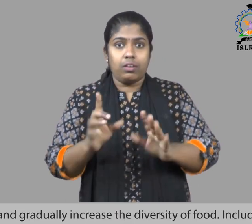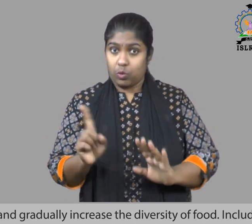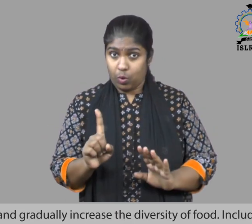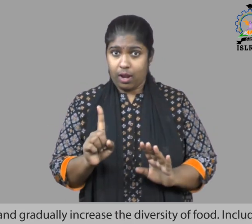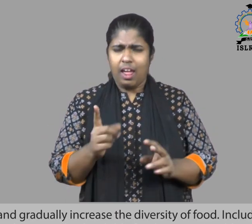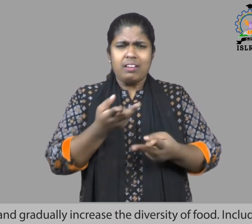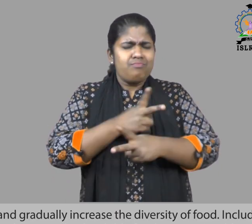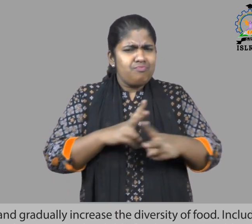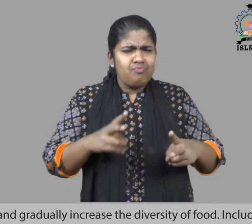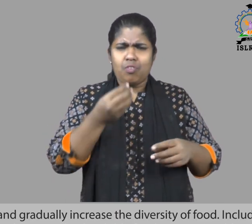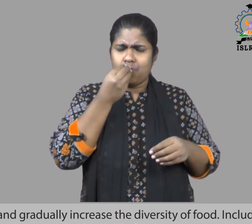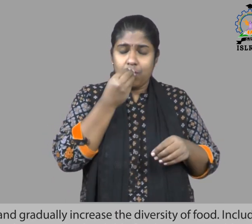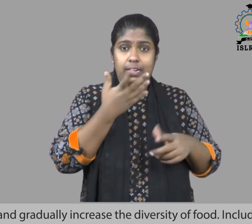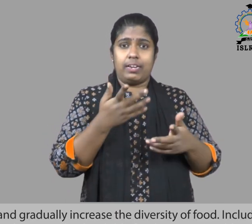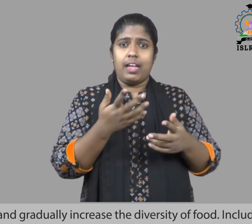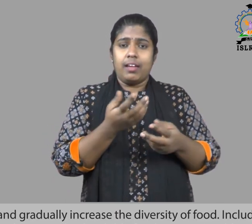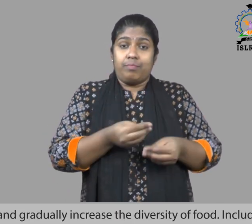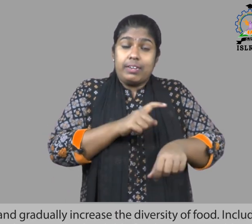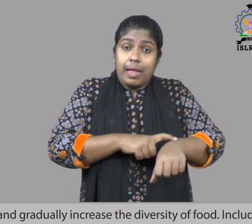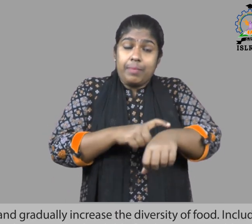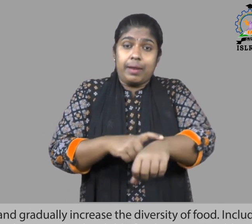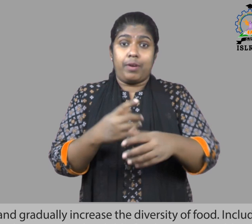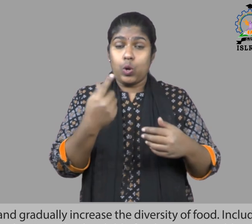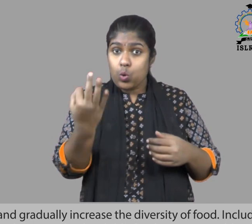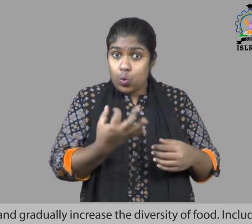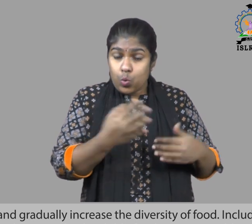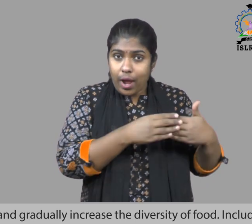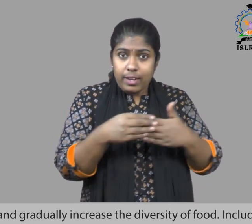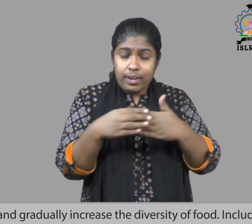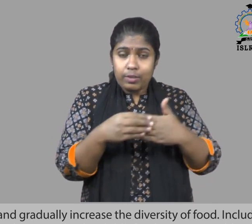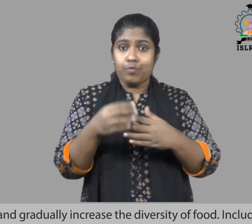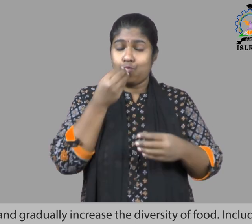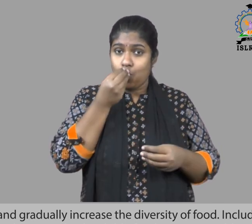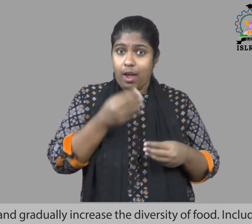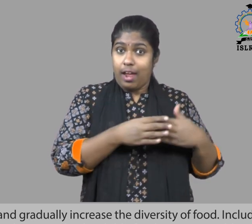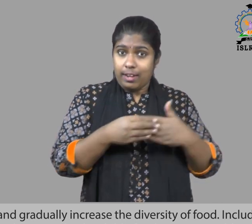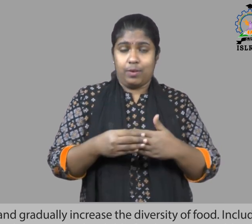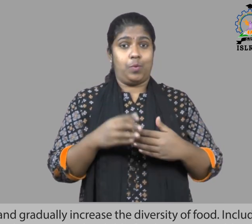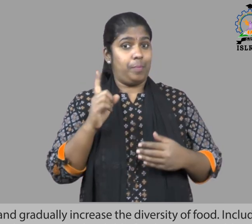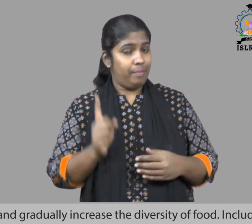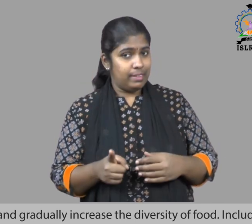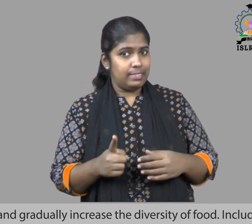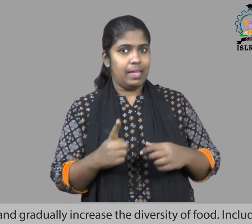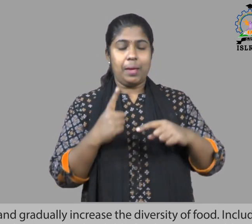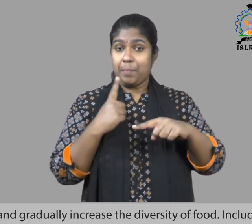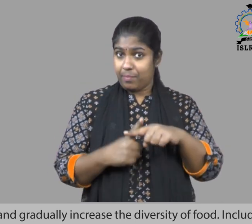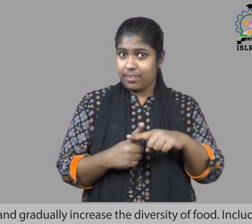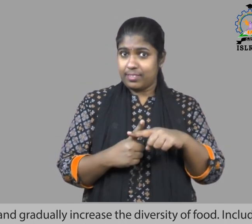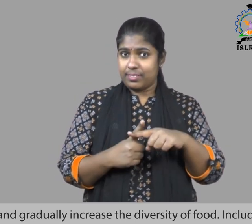Introduce one food item at a time and gradually increase the diversity